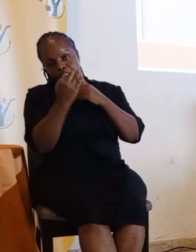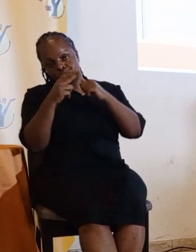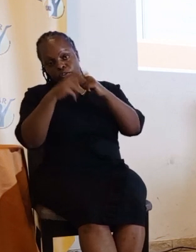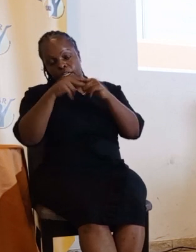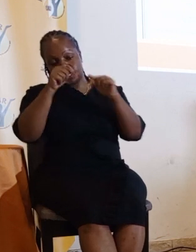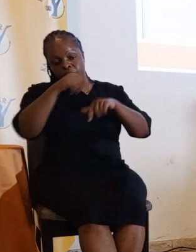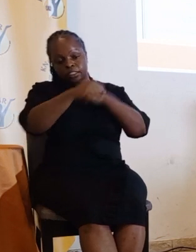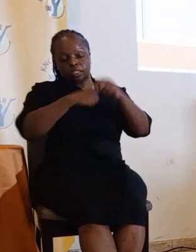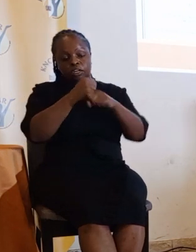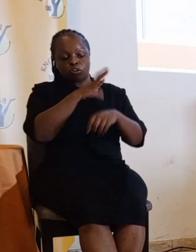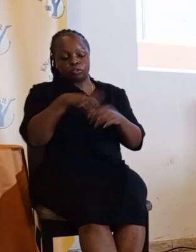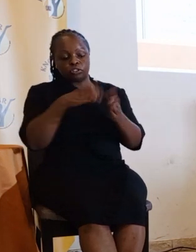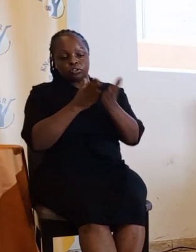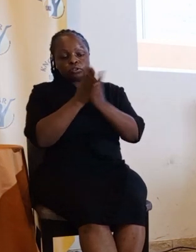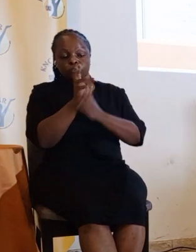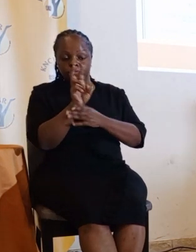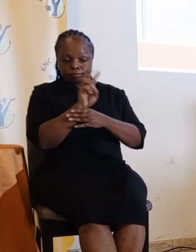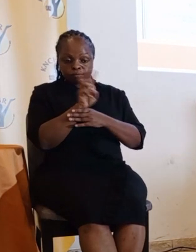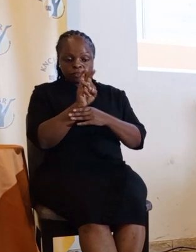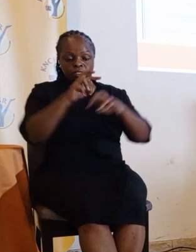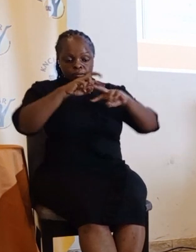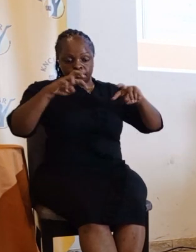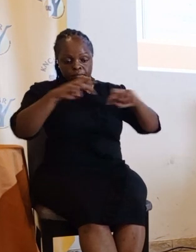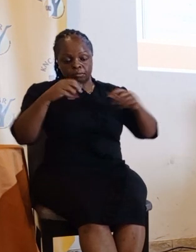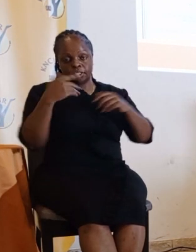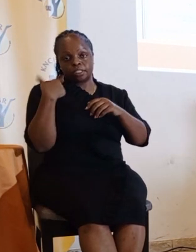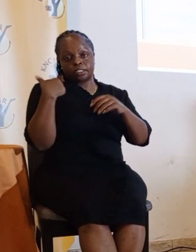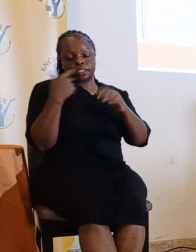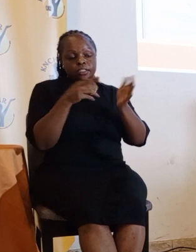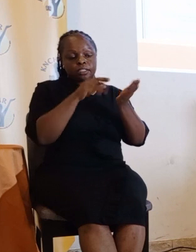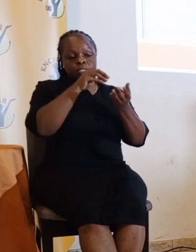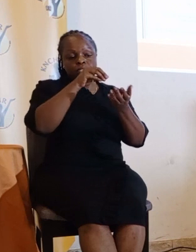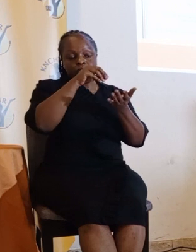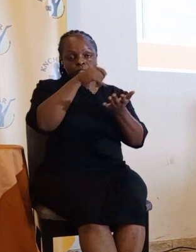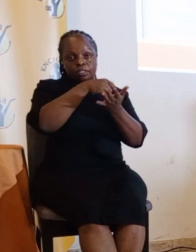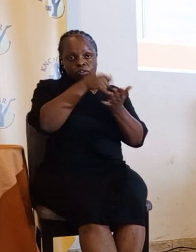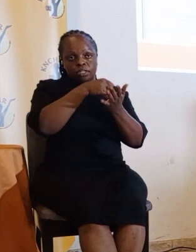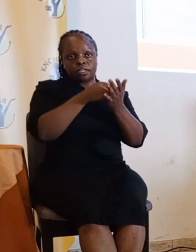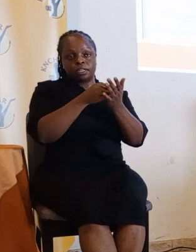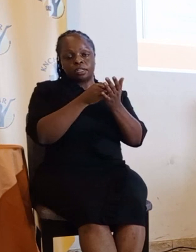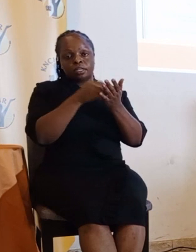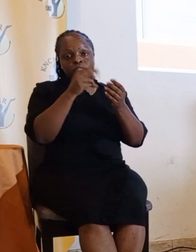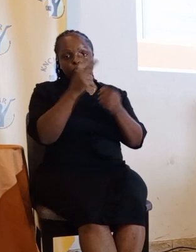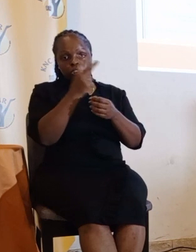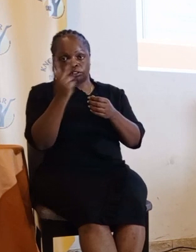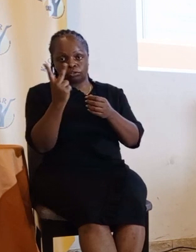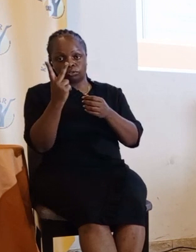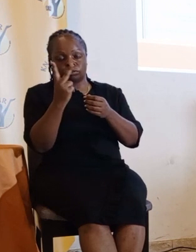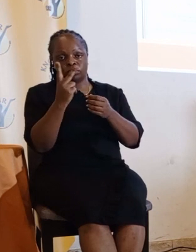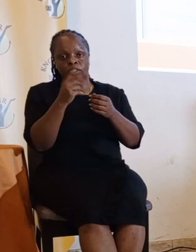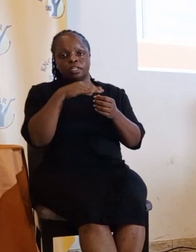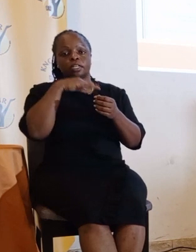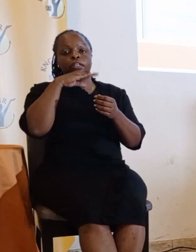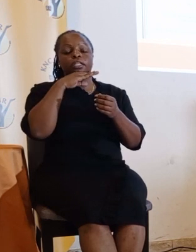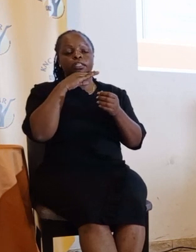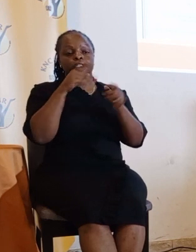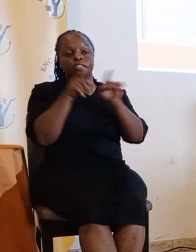through its monitoring and investigations exercise, recorded a total of 22 fatalities.